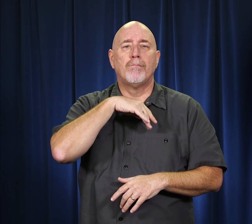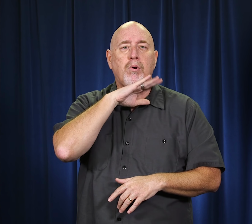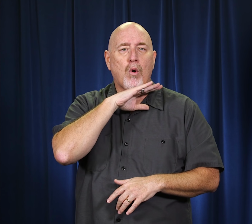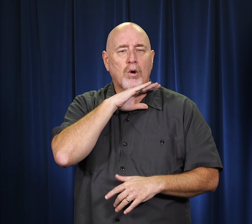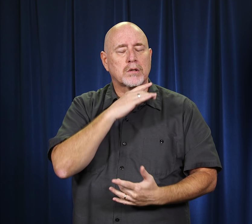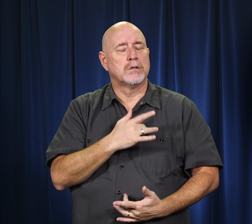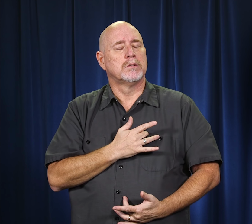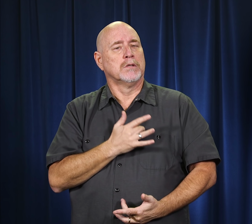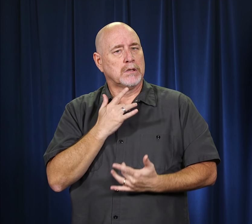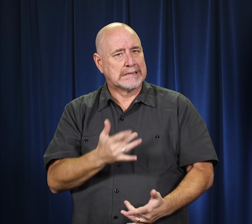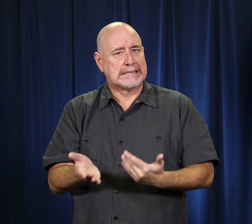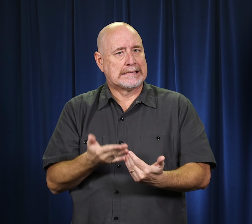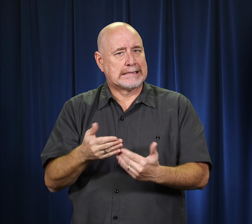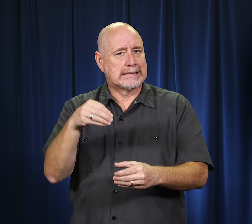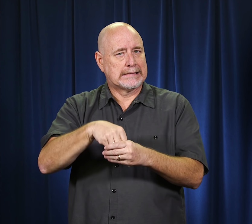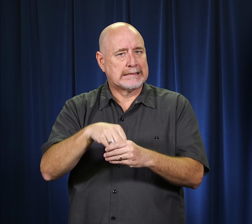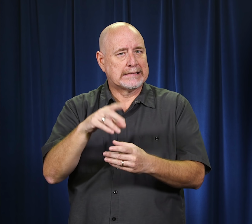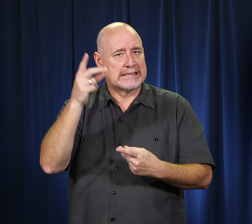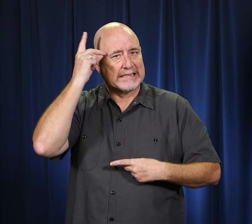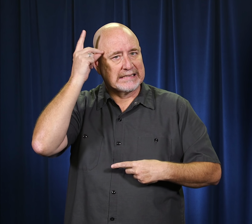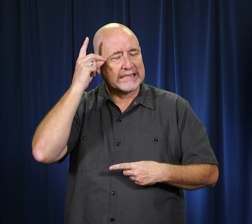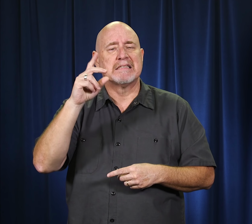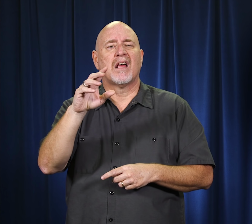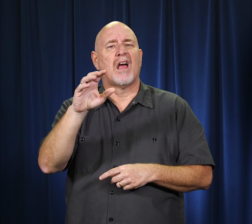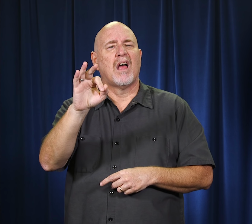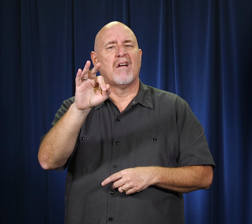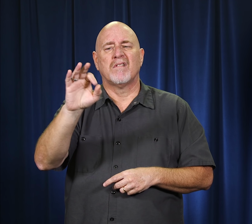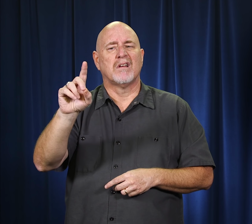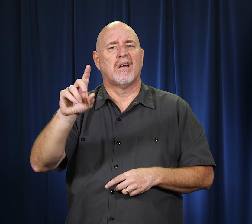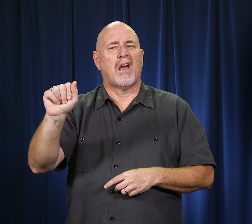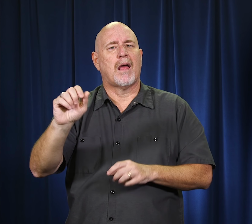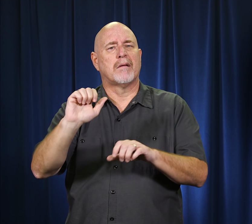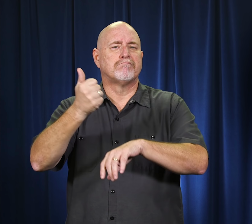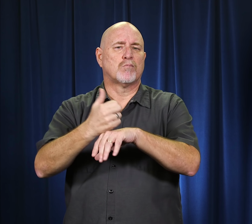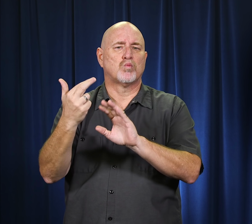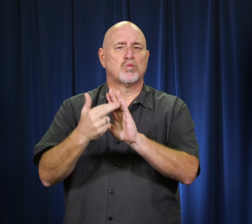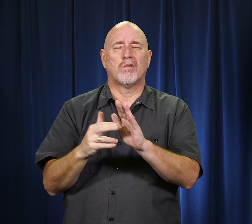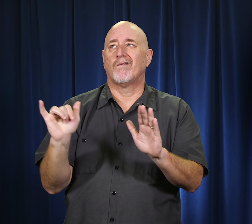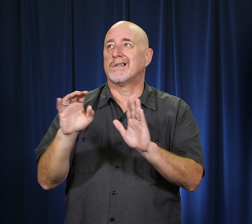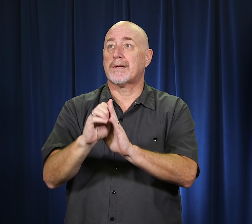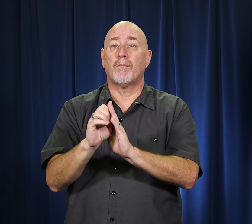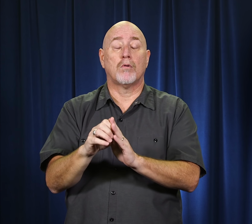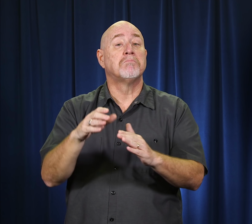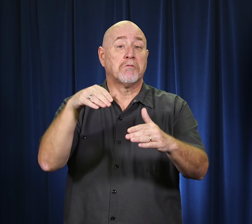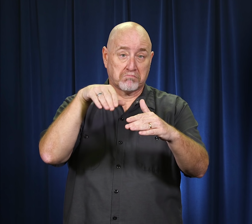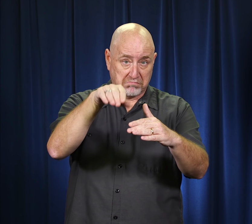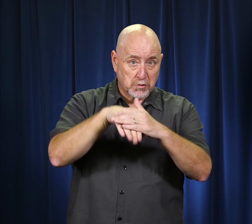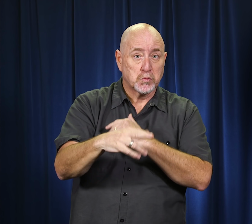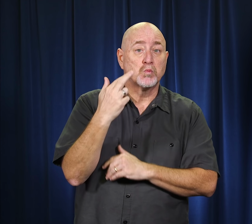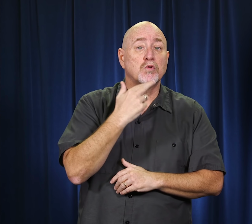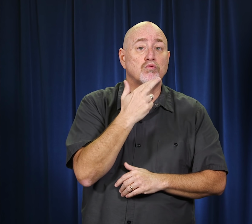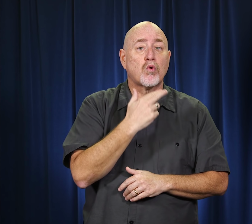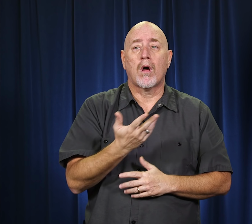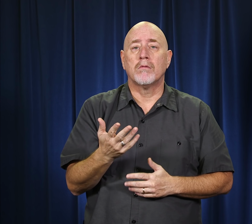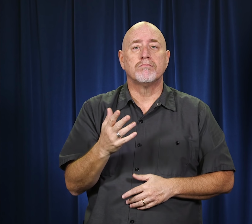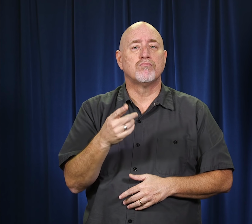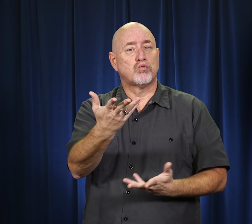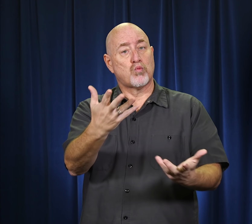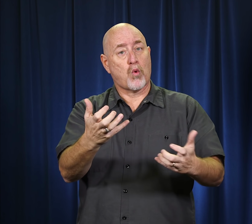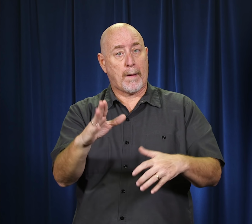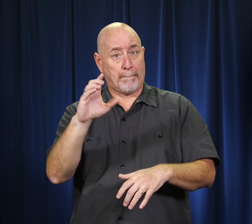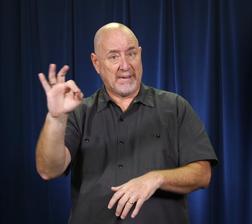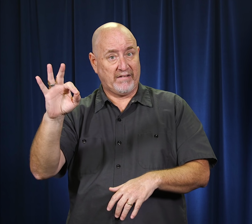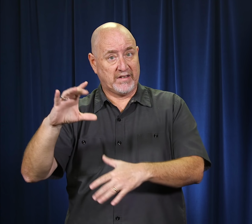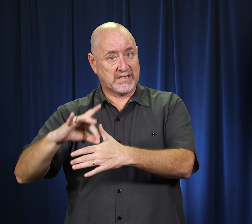pork, are more prone to carry disease, the FDA will make a regulation like this. You can go into a restaurant, you can order